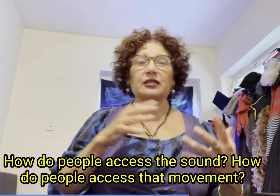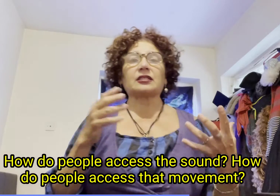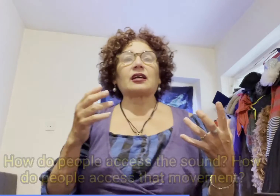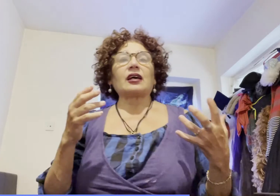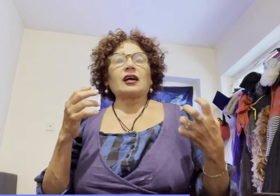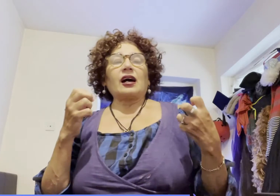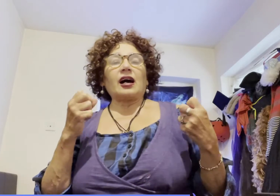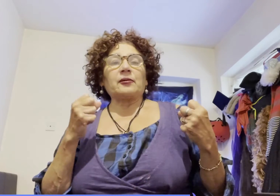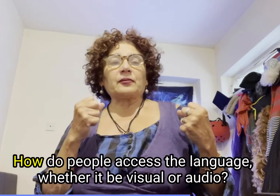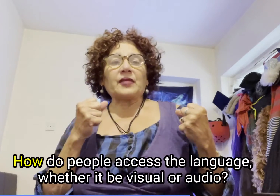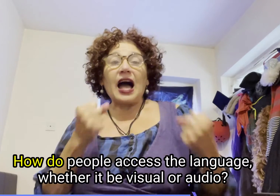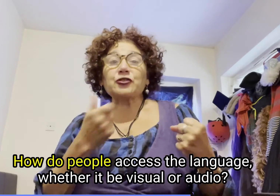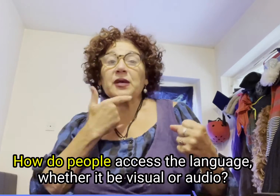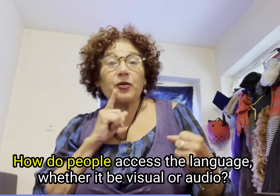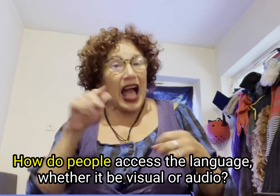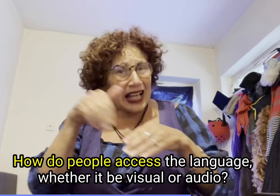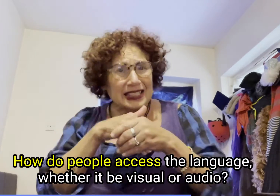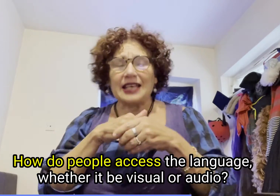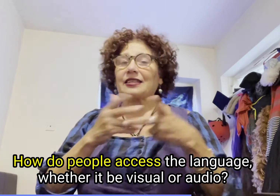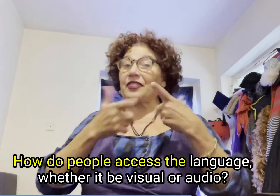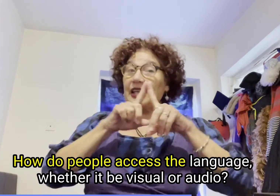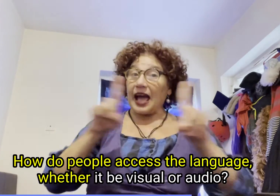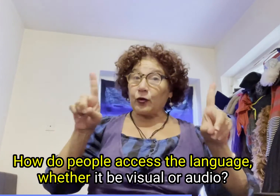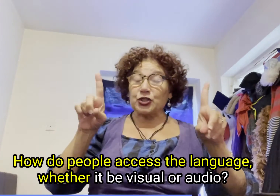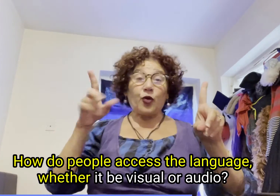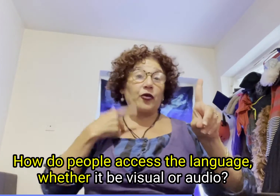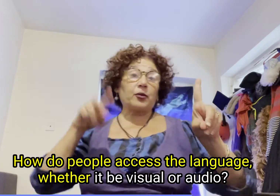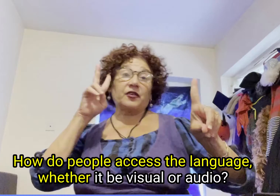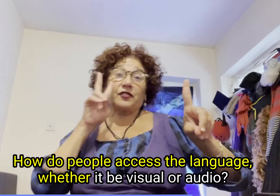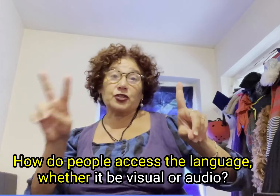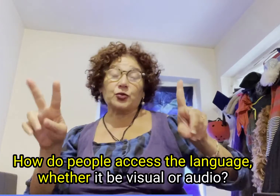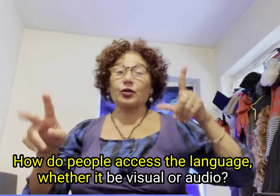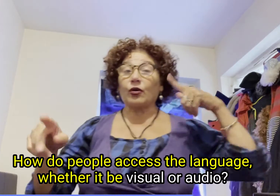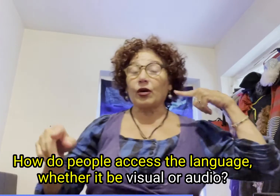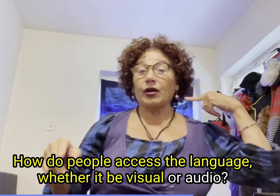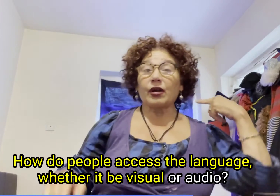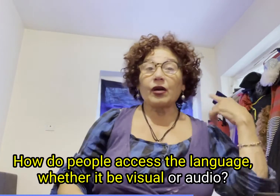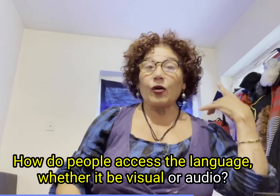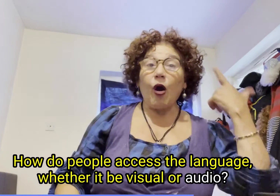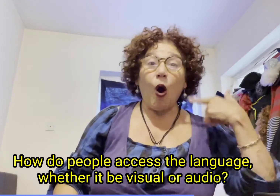movement? How do people access the language, whether it be visual or